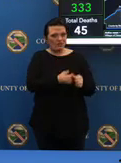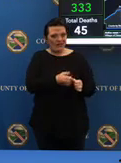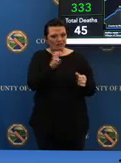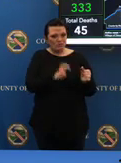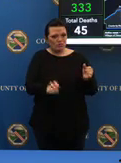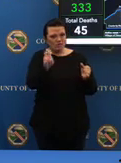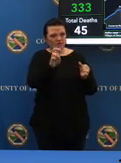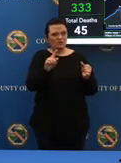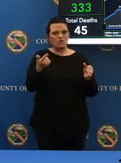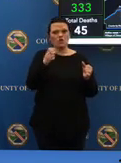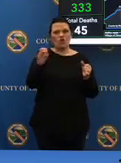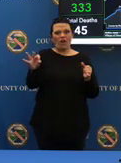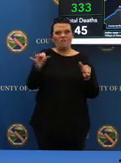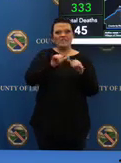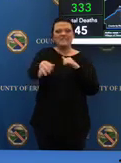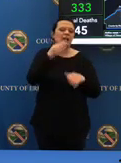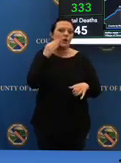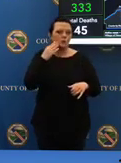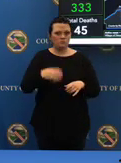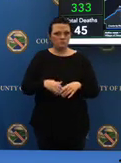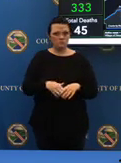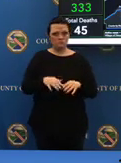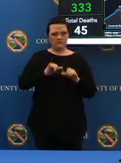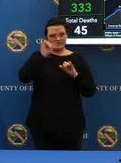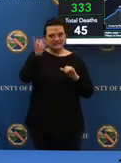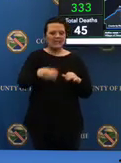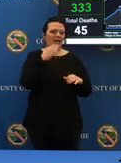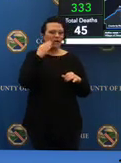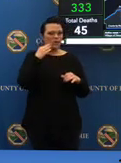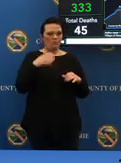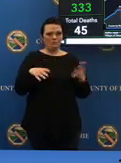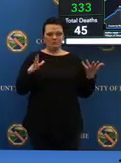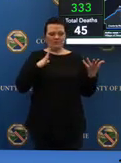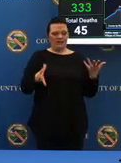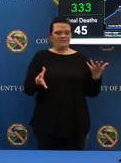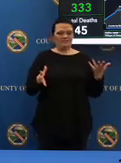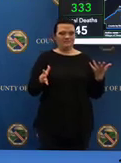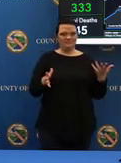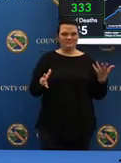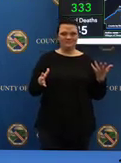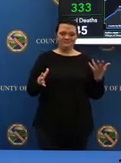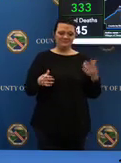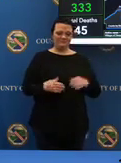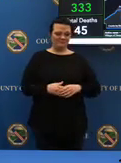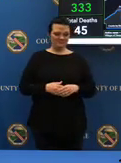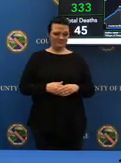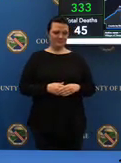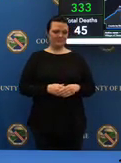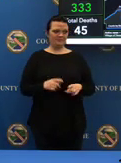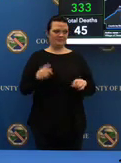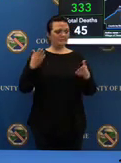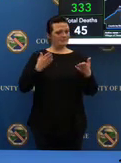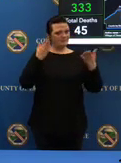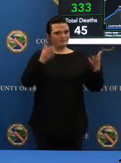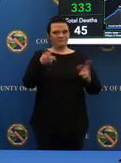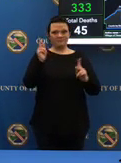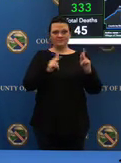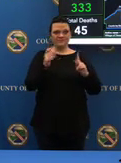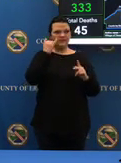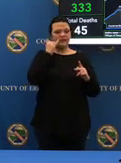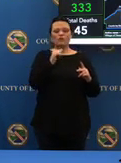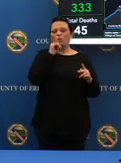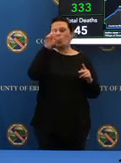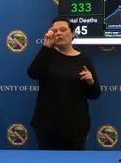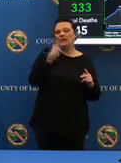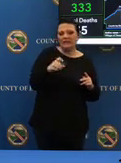phone off and stay home. Stay home, put your phone on, that's okay. But I would suggest that people just, if you don't need